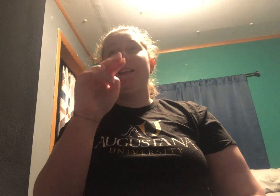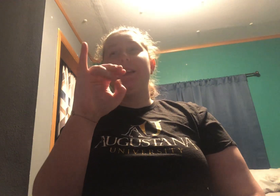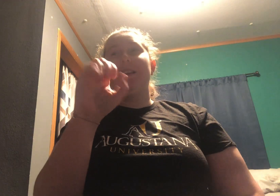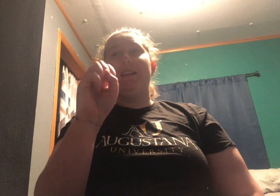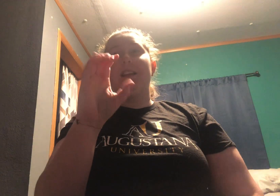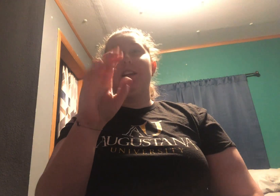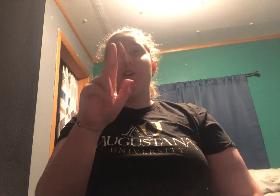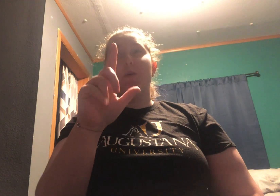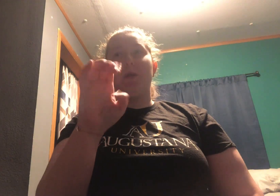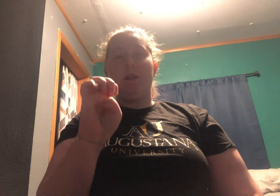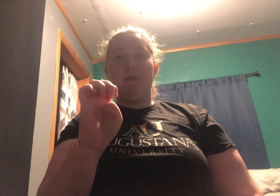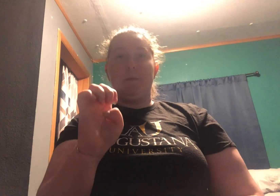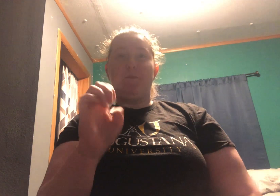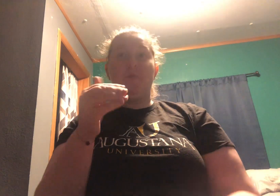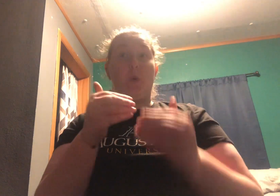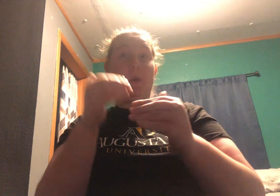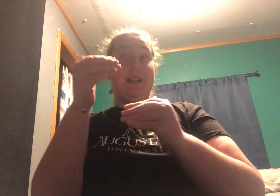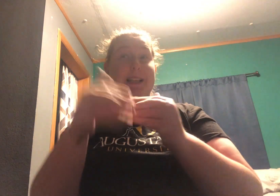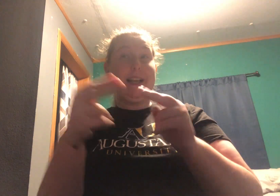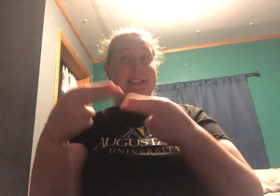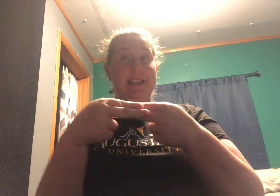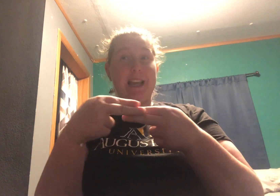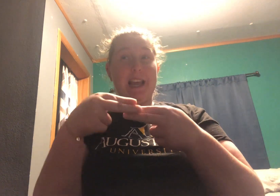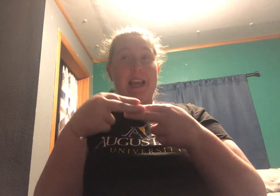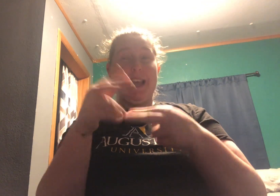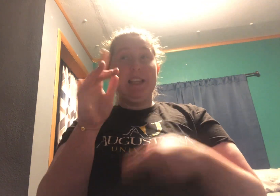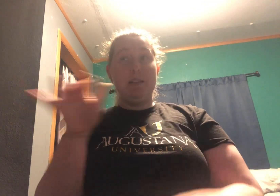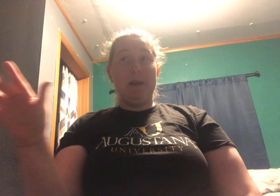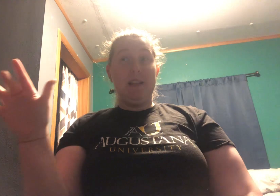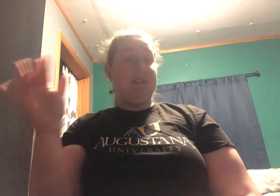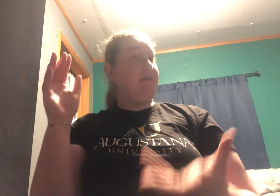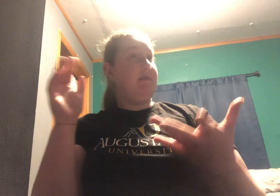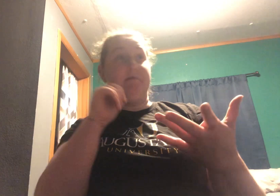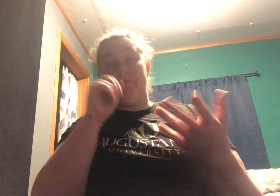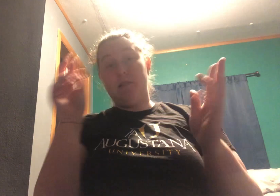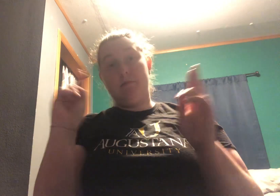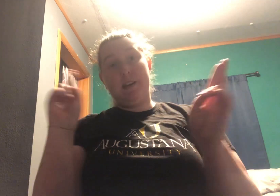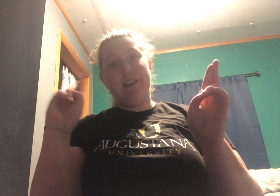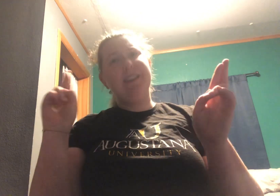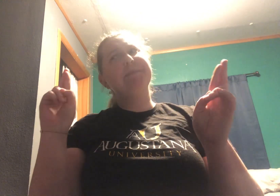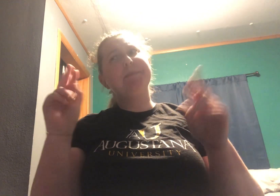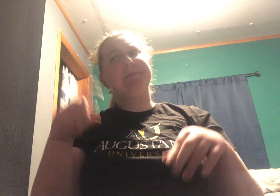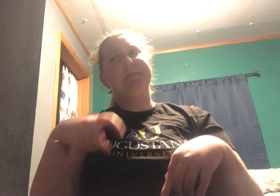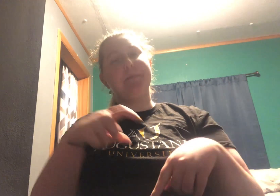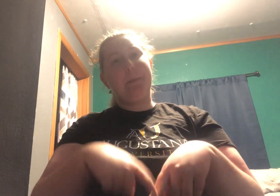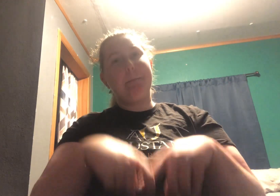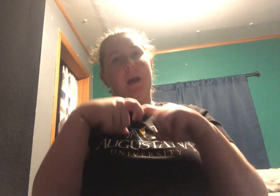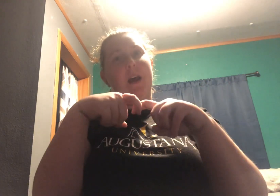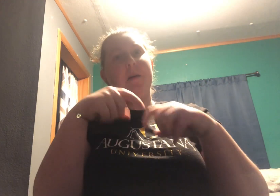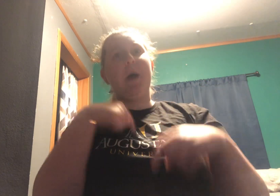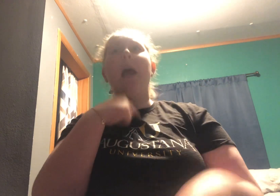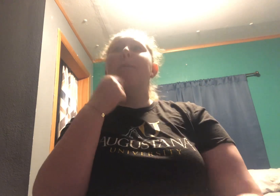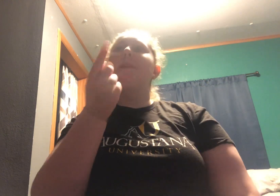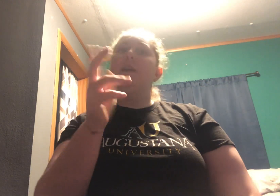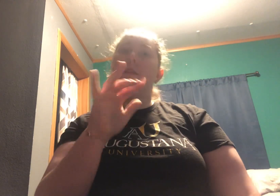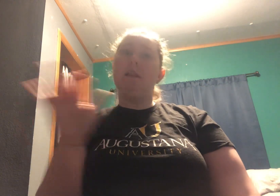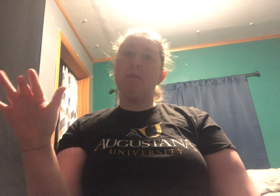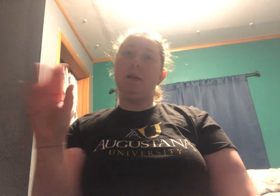of the word. So if you're not ready, pause it because I'm going to tell you how to spell the word